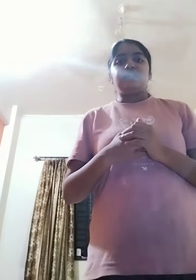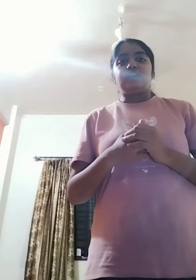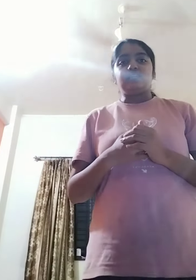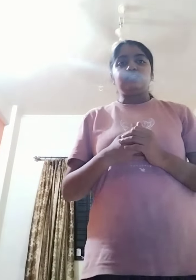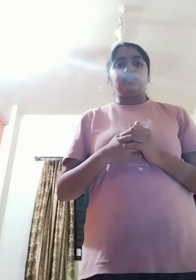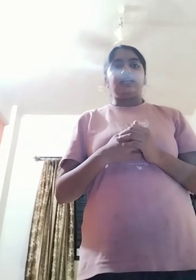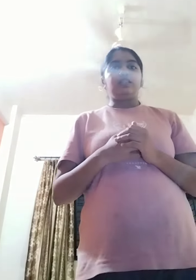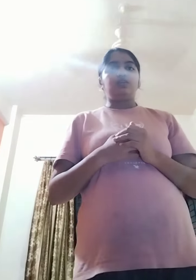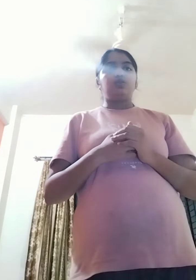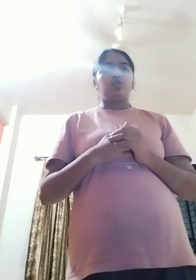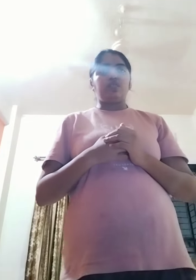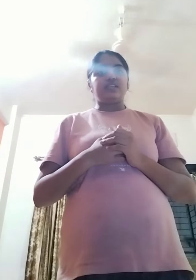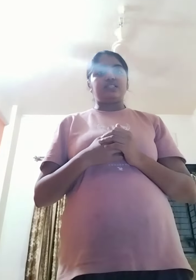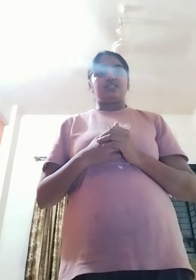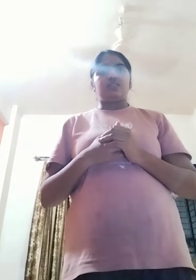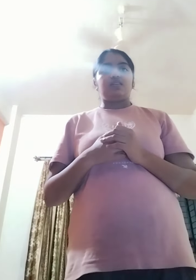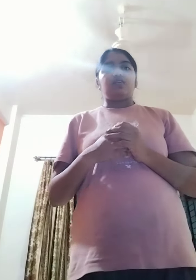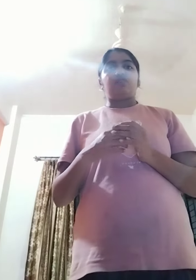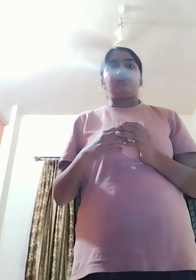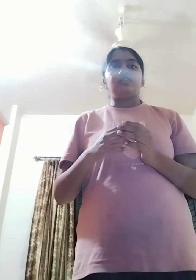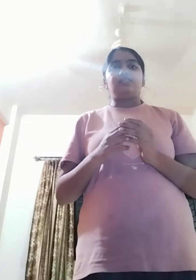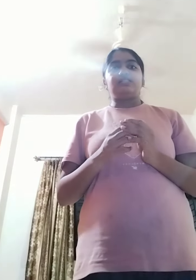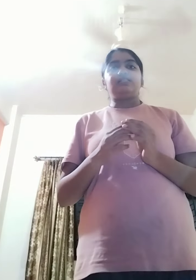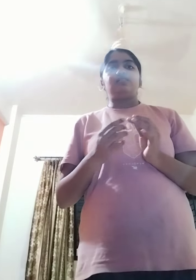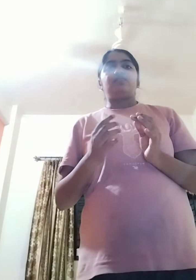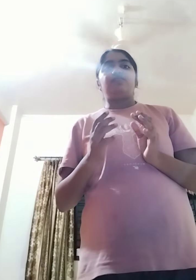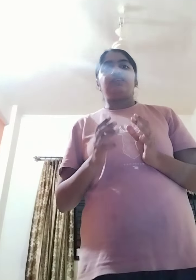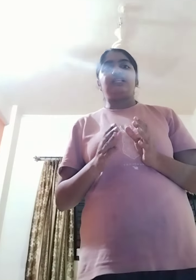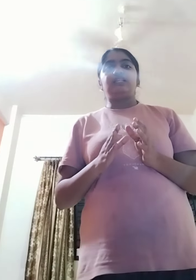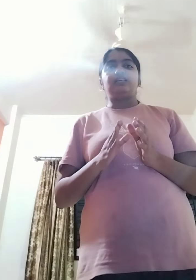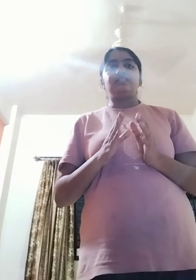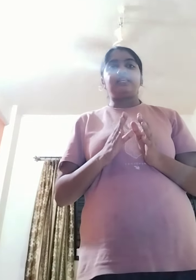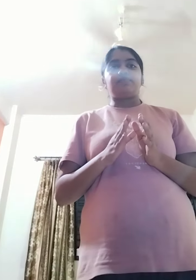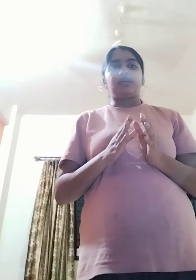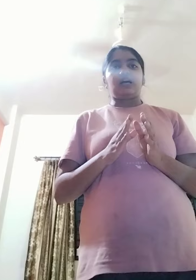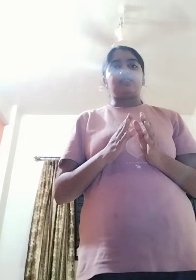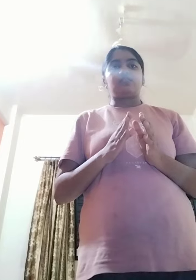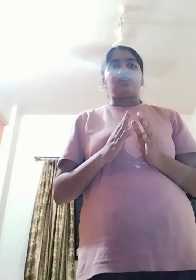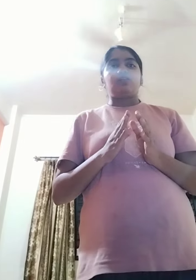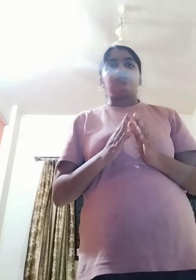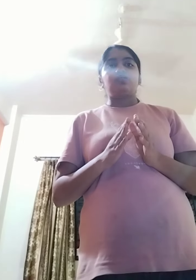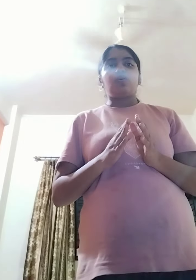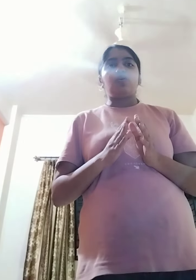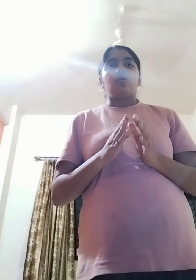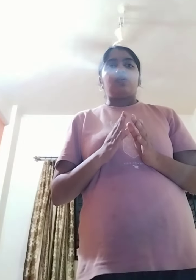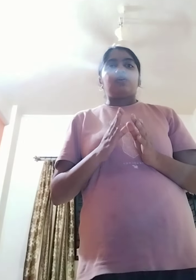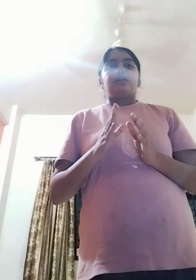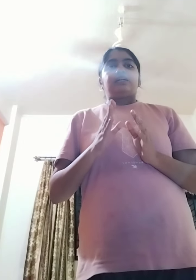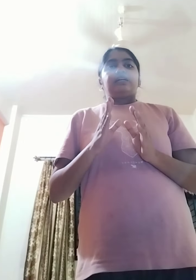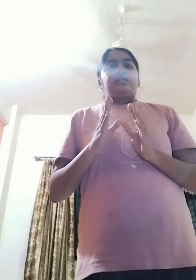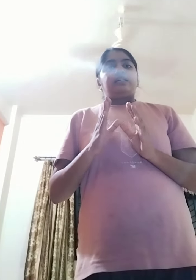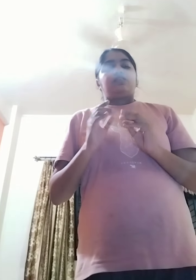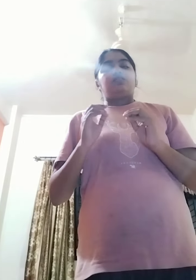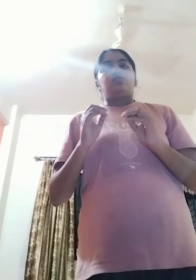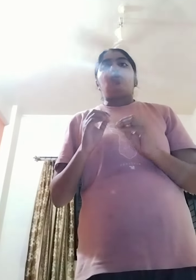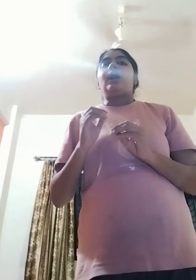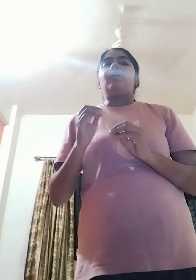done in two ways. First is within the same class. So how to